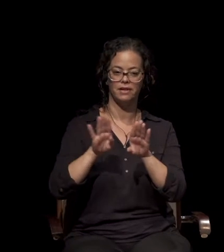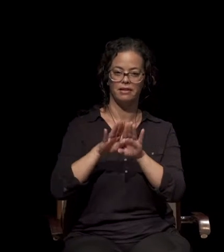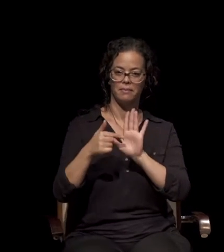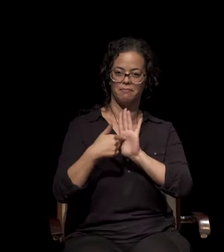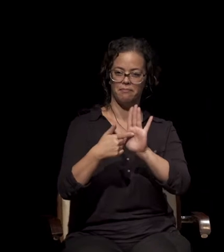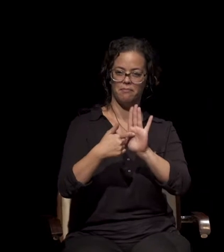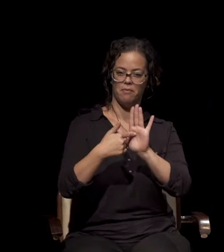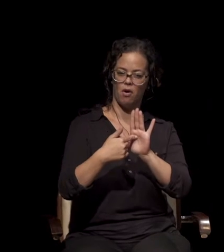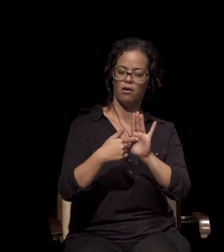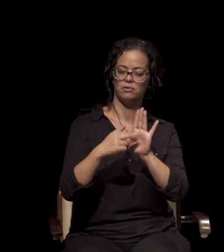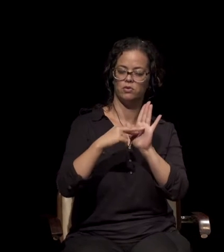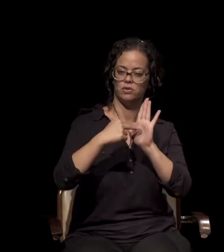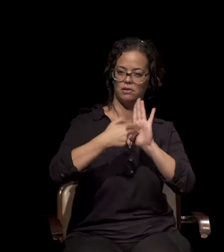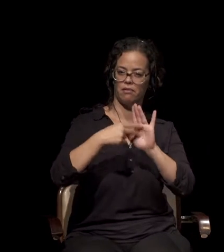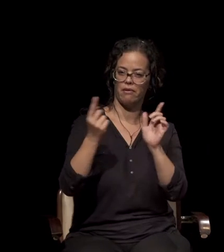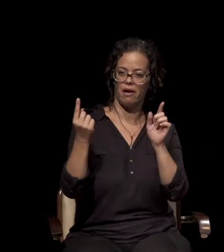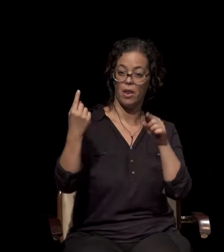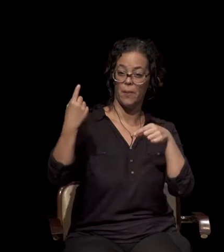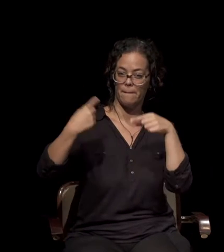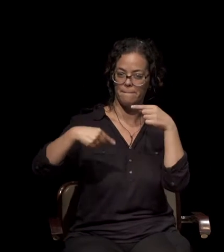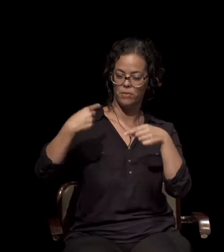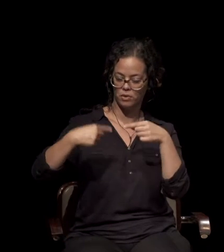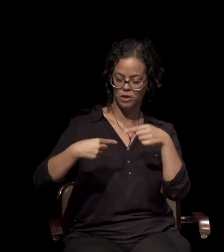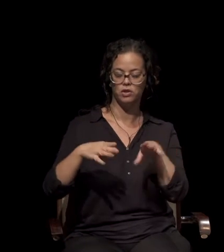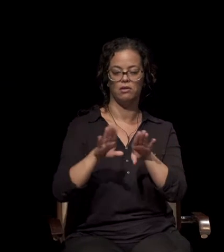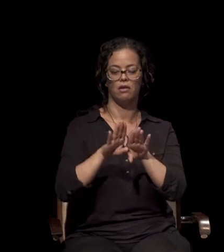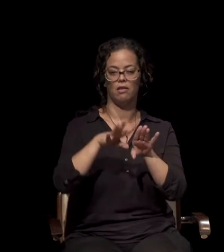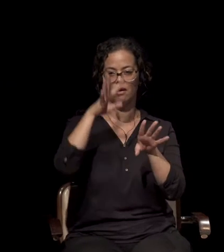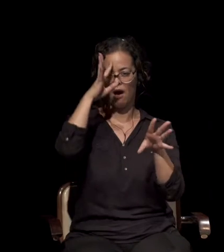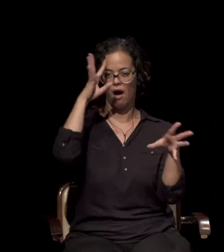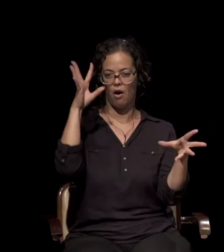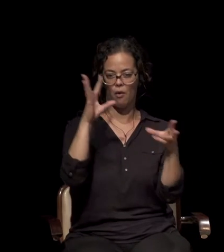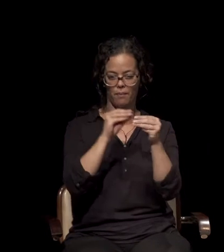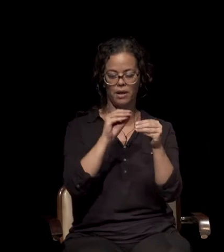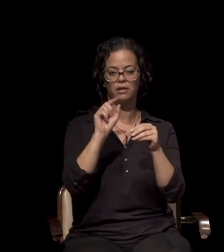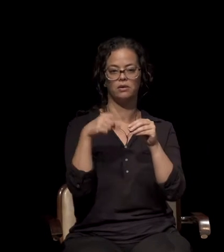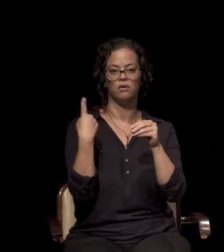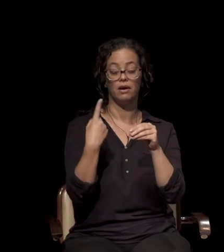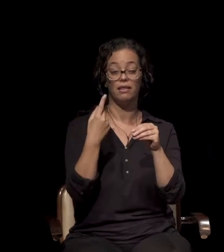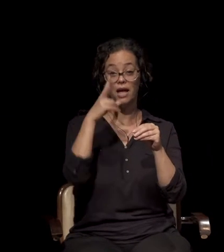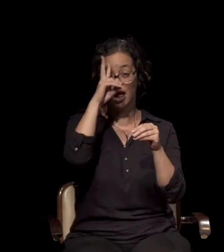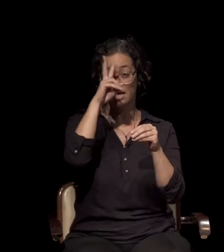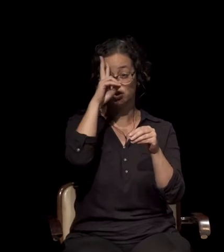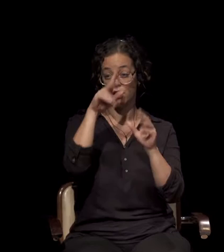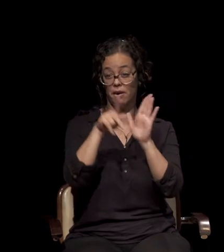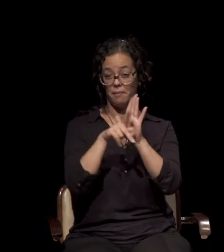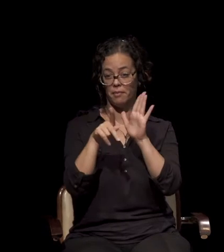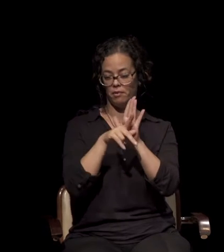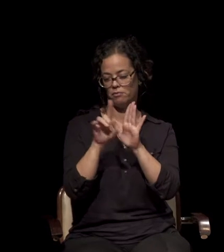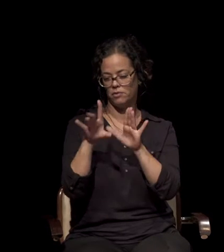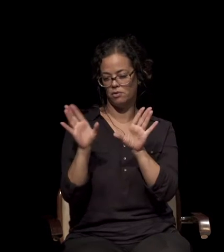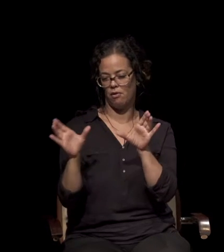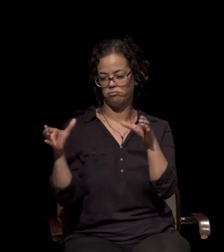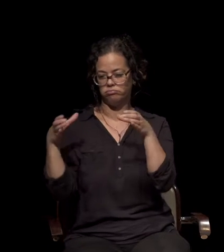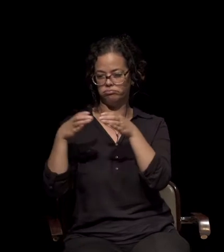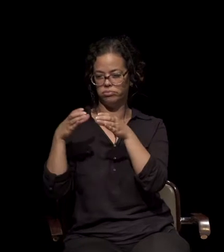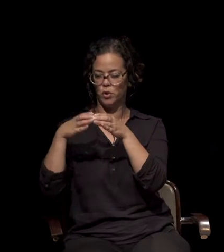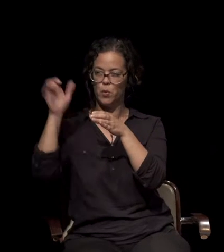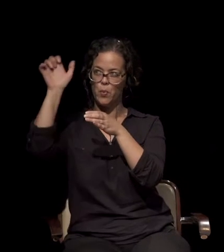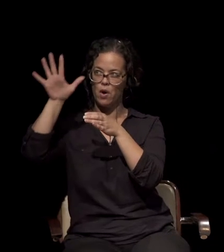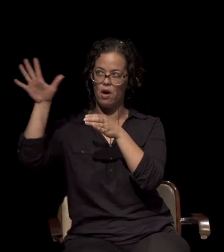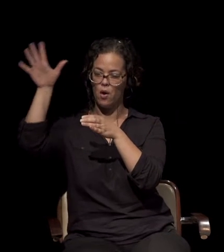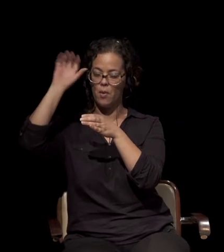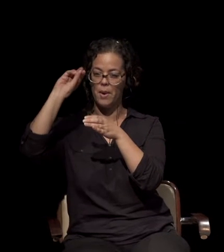is an understanding that the histories we can tell are not only those of dominant classes or of European culture and its